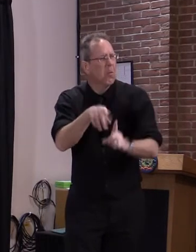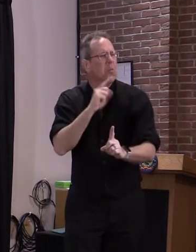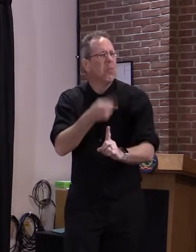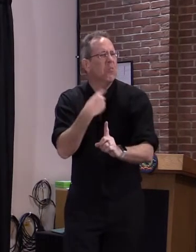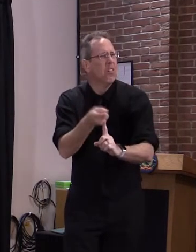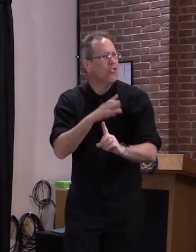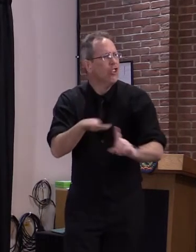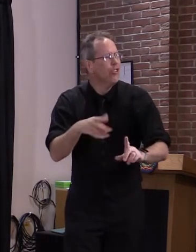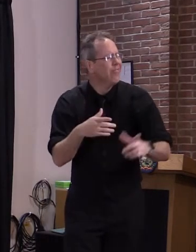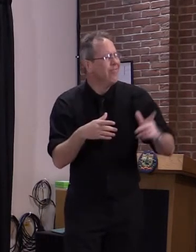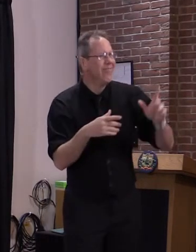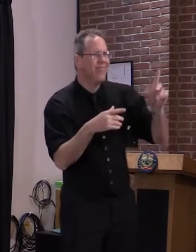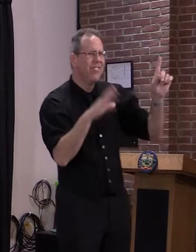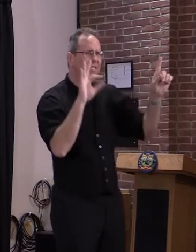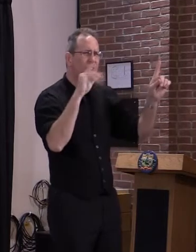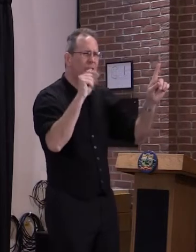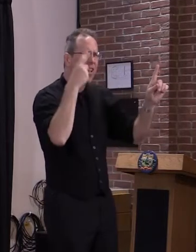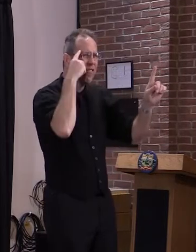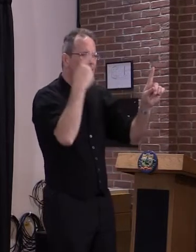good parenting policy either.